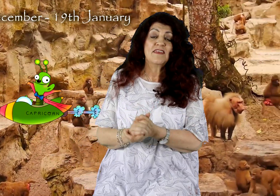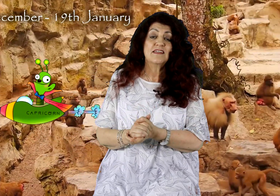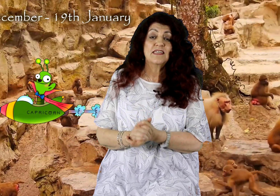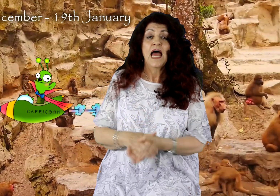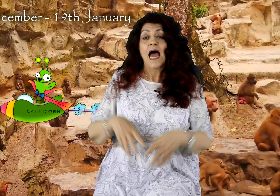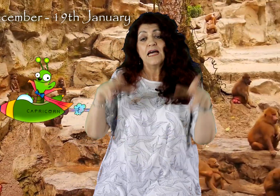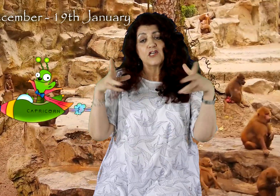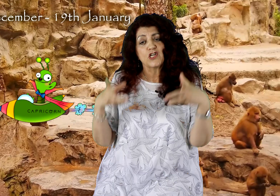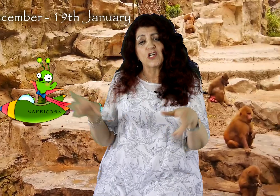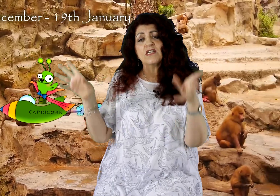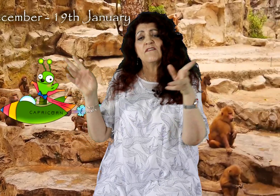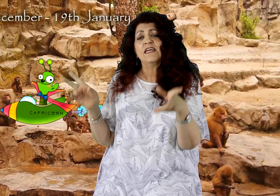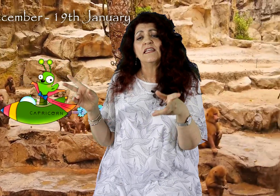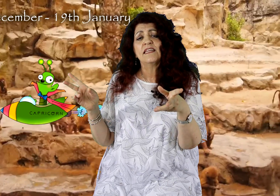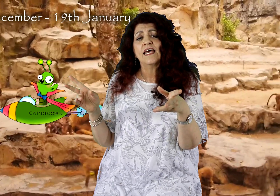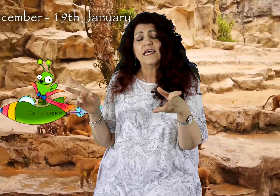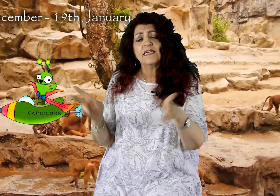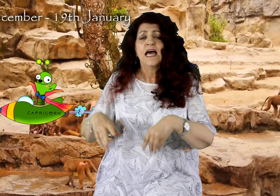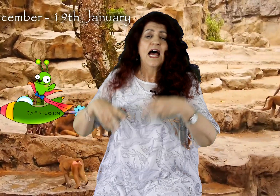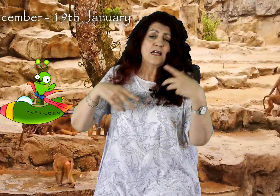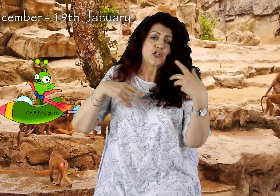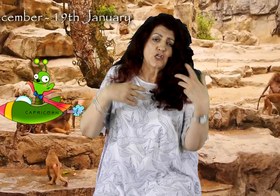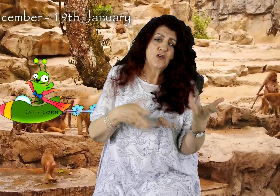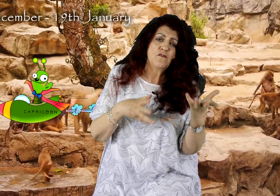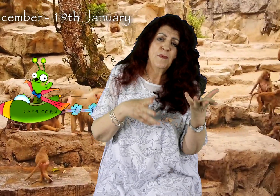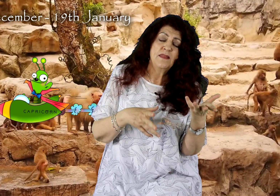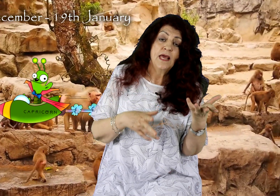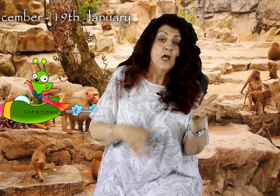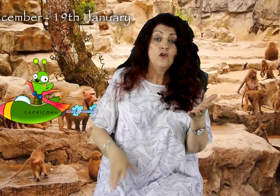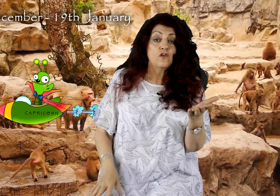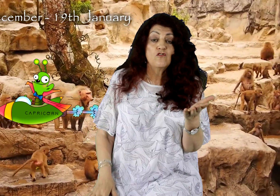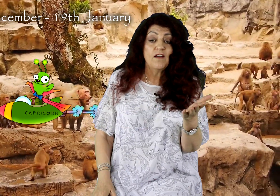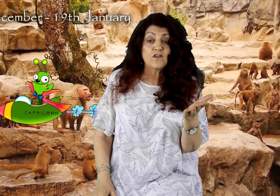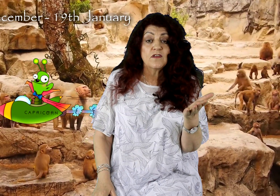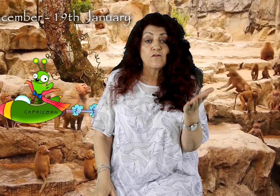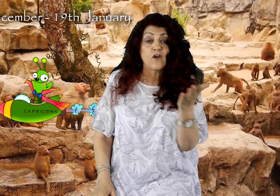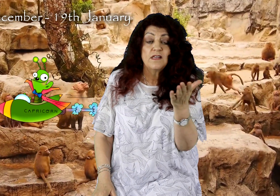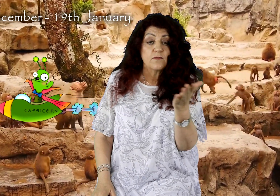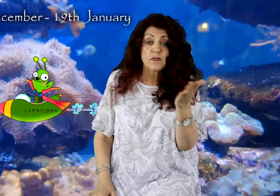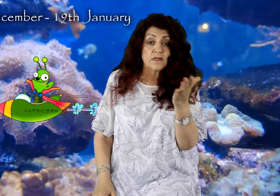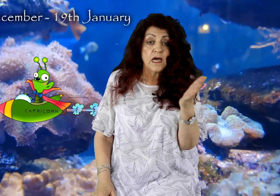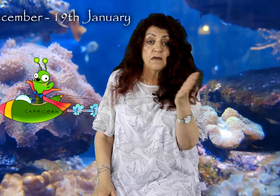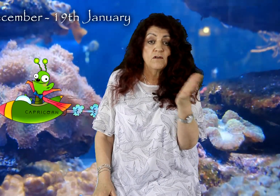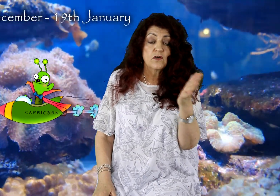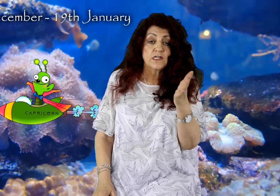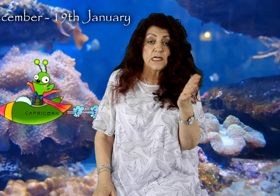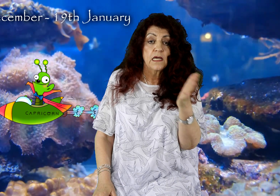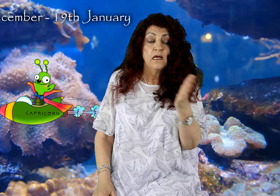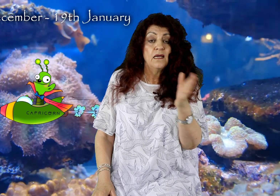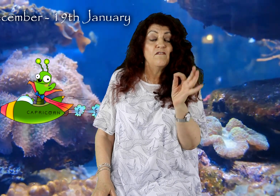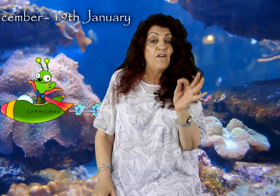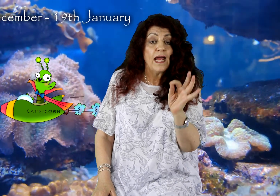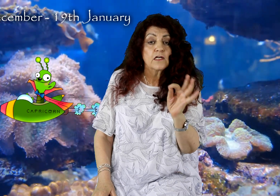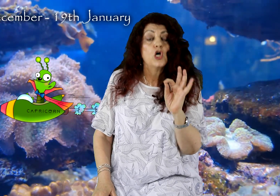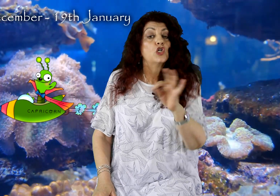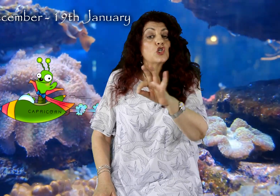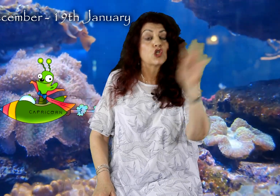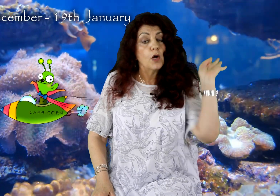this. I shouldn't have eaten that. I should have been there. You can drive yourself crazy with this kind of lunacy. In fact, stop